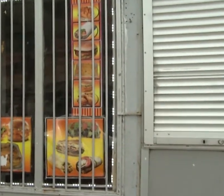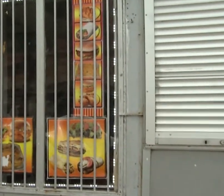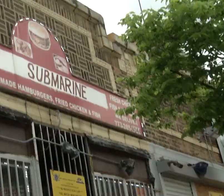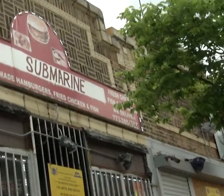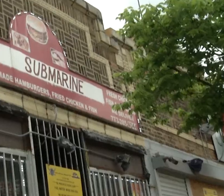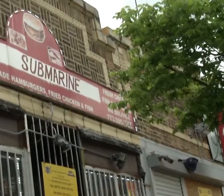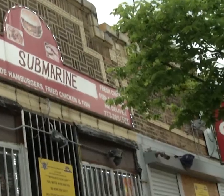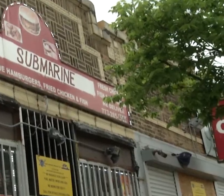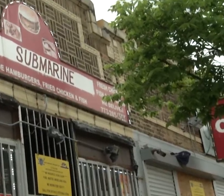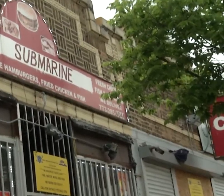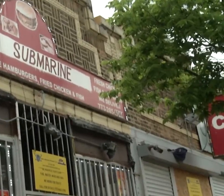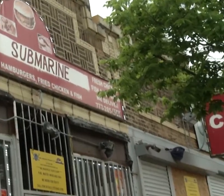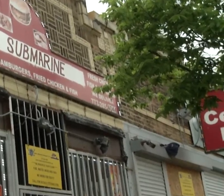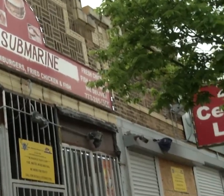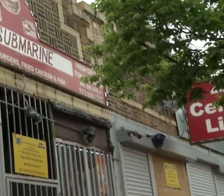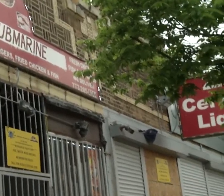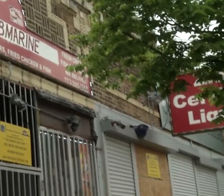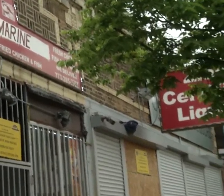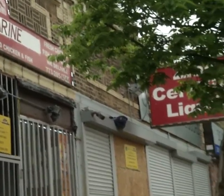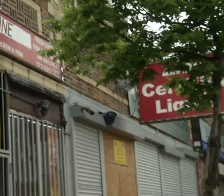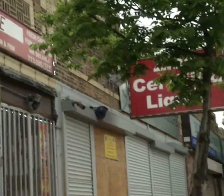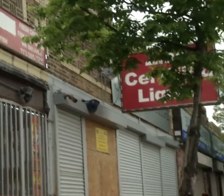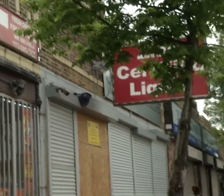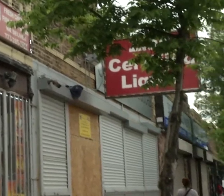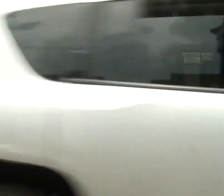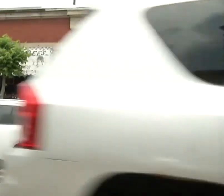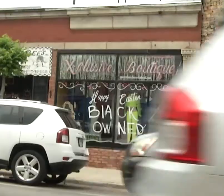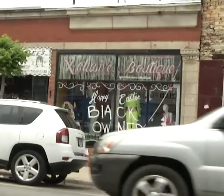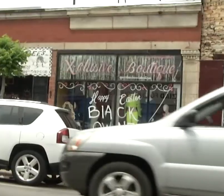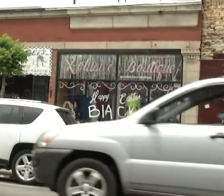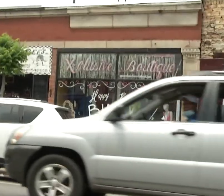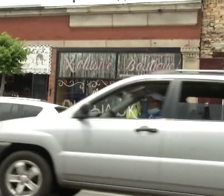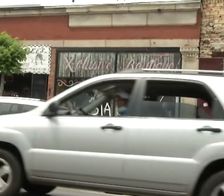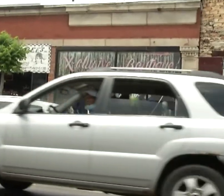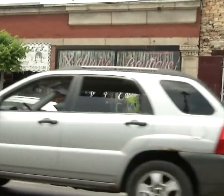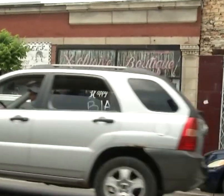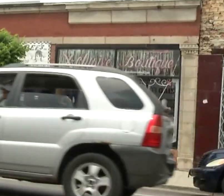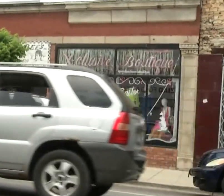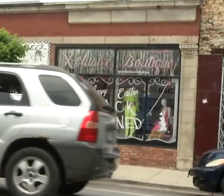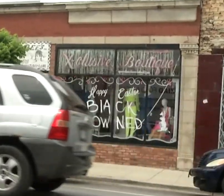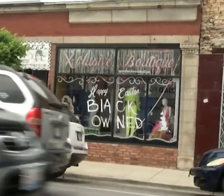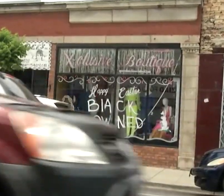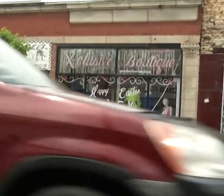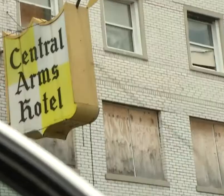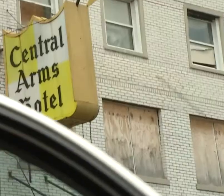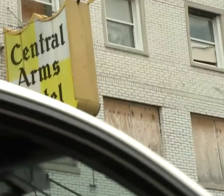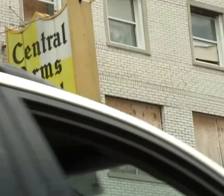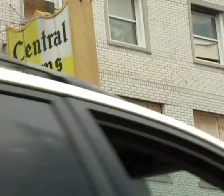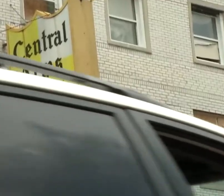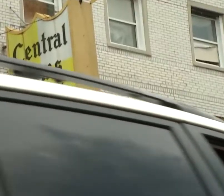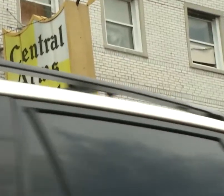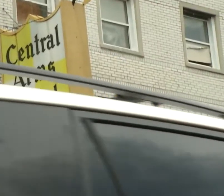Dalton, Cicero, Harvey, Aurora,